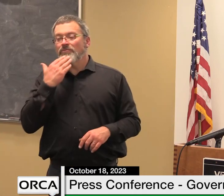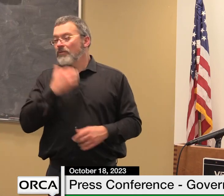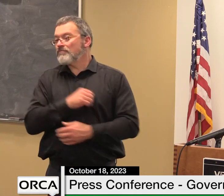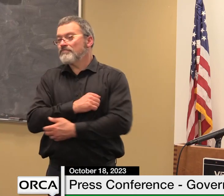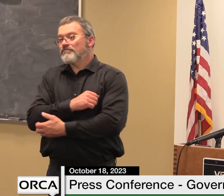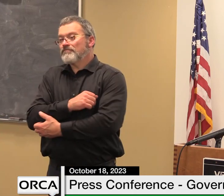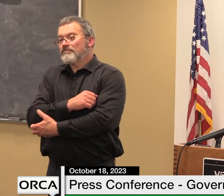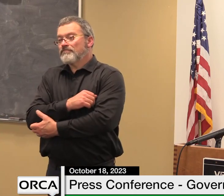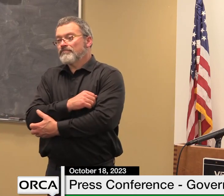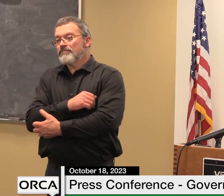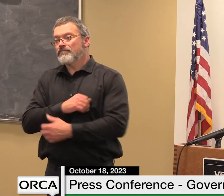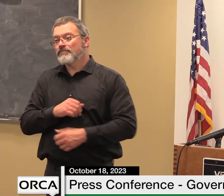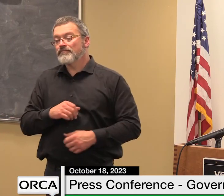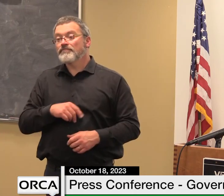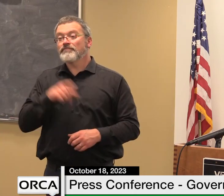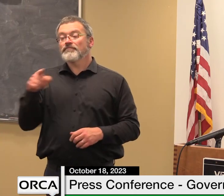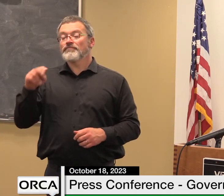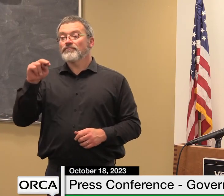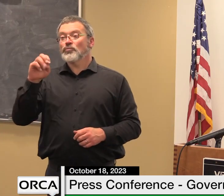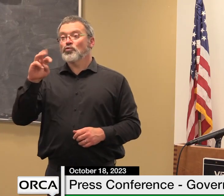Chris Roy, Newport Daily Express.